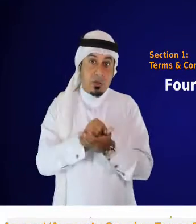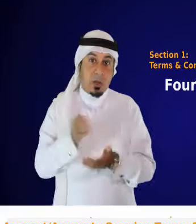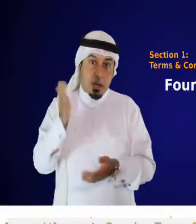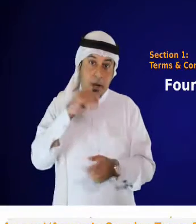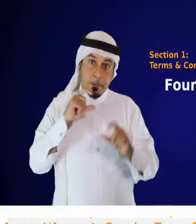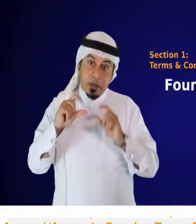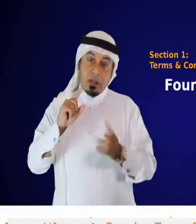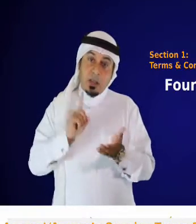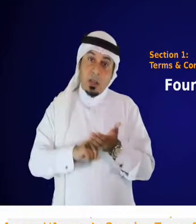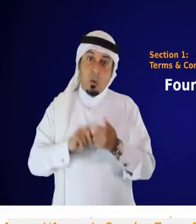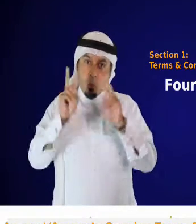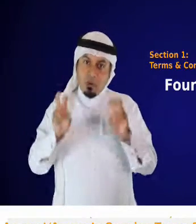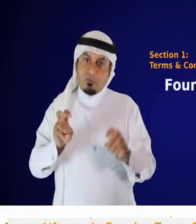placed under lien.